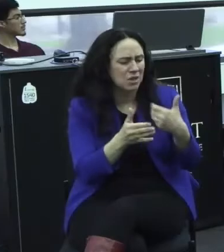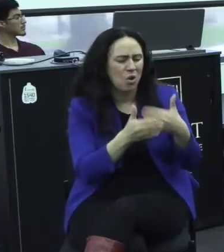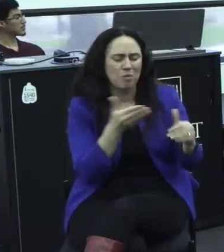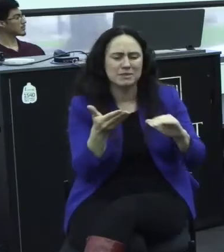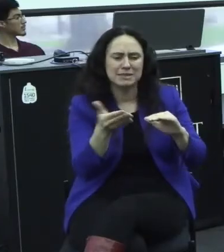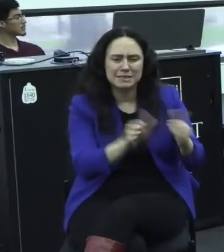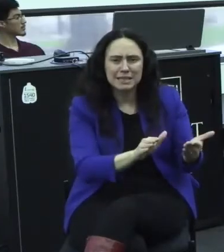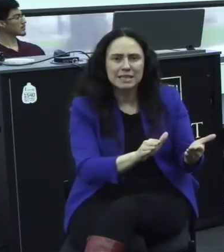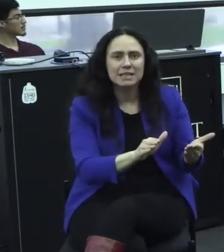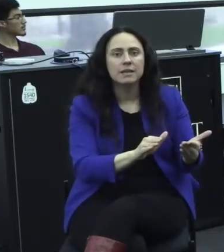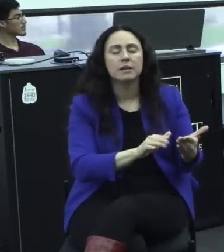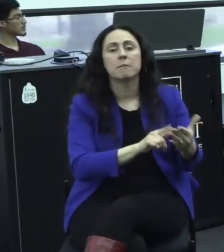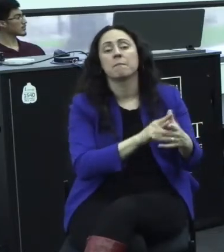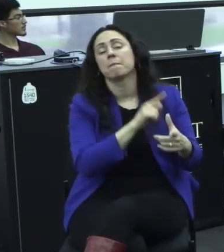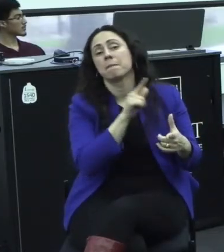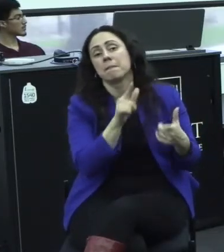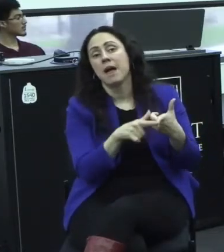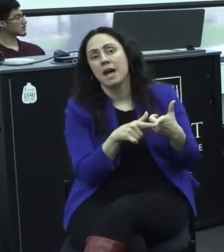life, and then